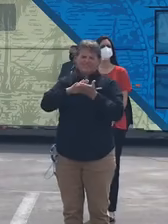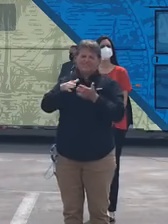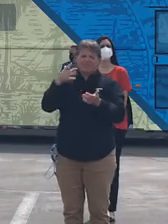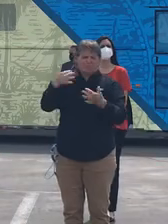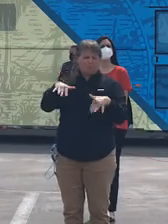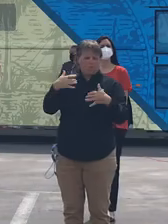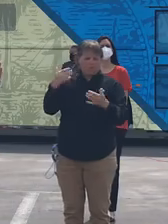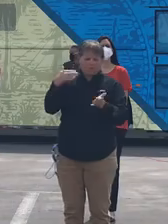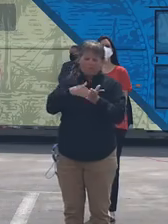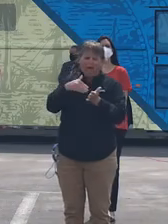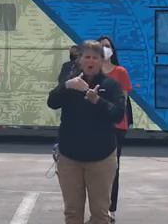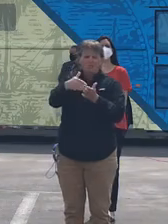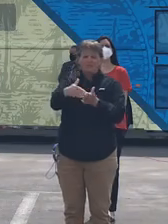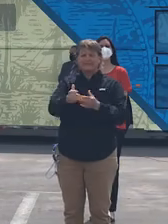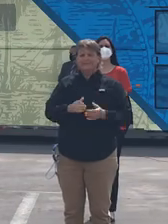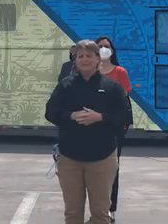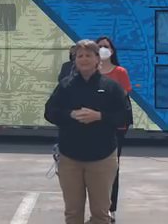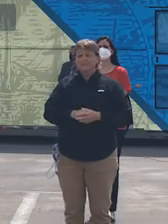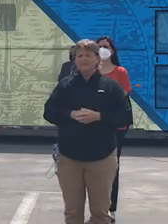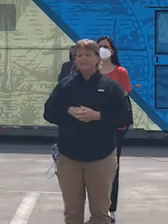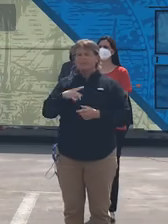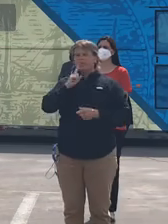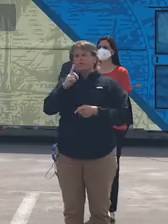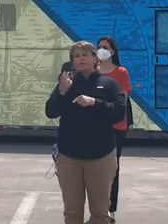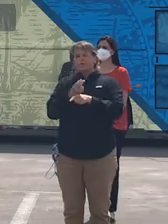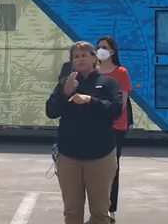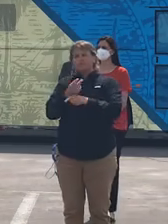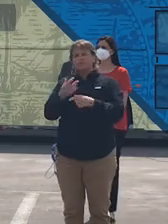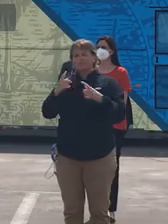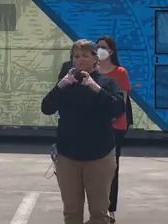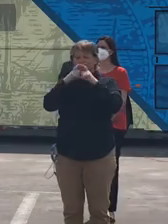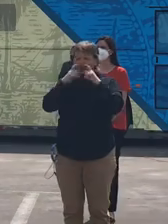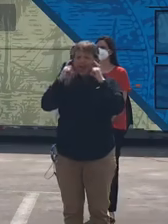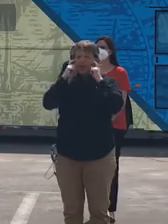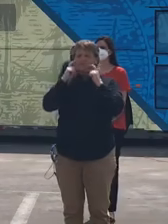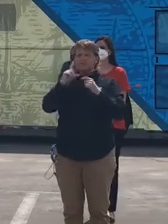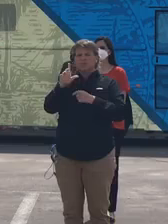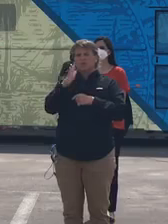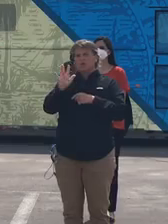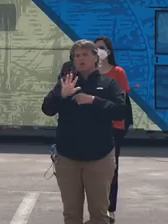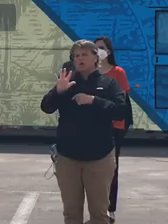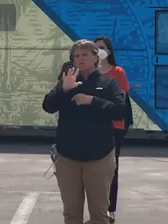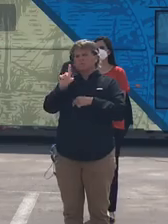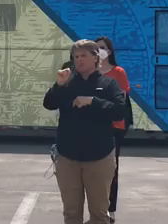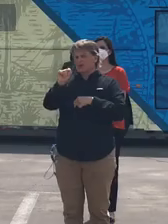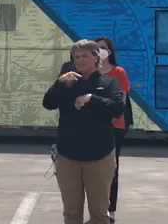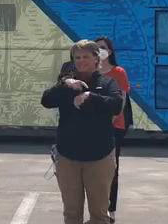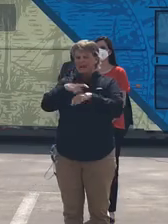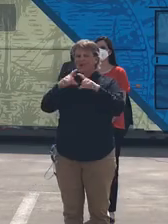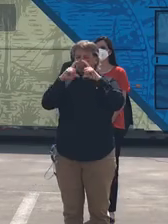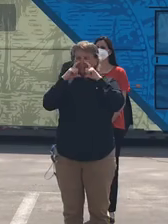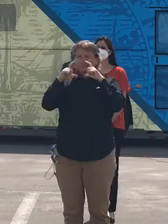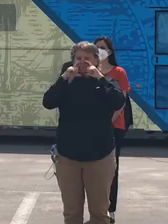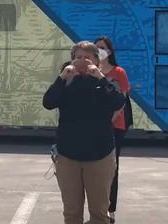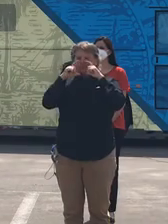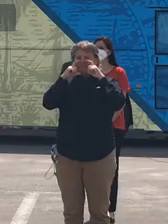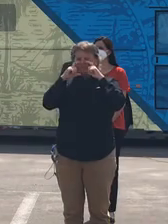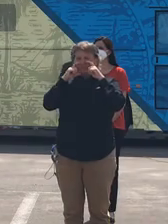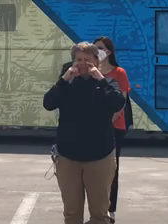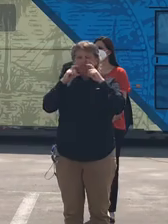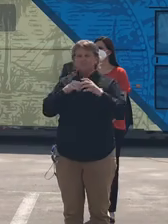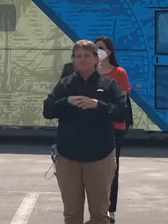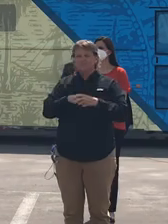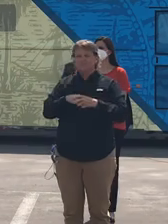mask 20 times. So you'll have hospital systems, they can send in 20, 30,000, whatever they have for